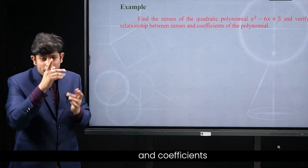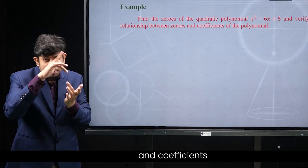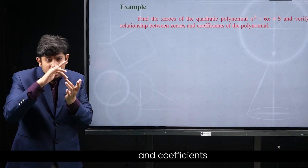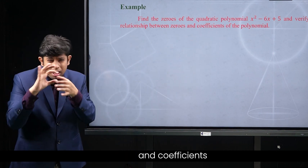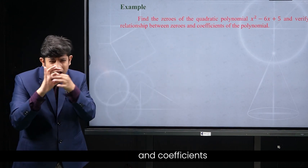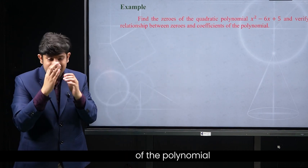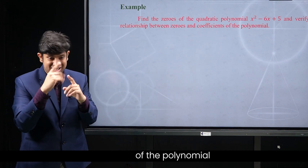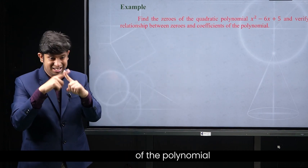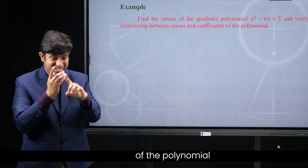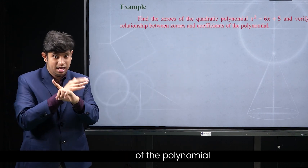and coefficients of the polynomial.